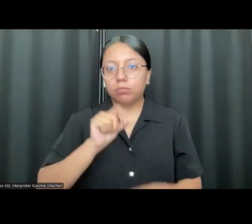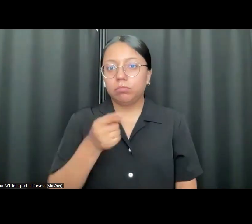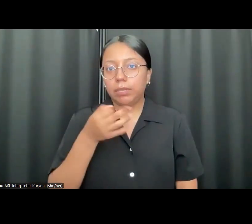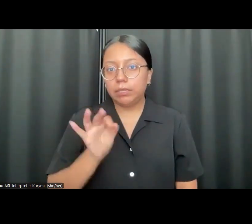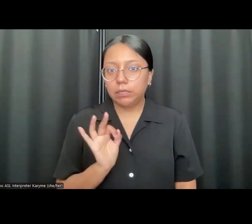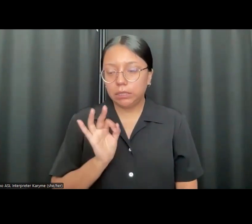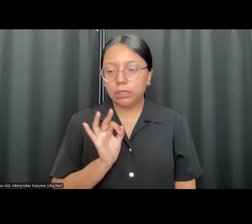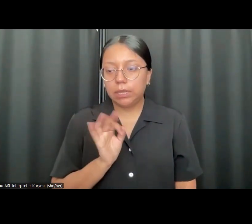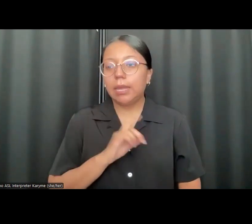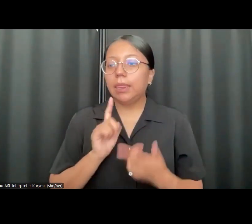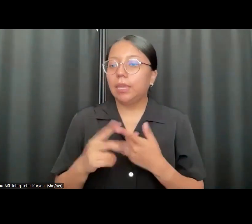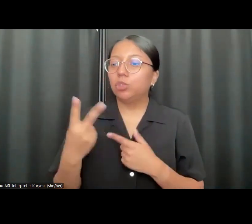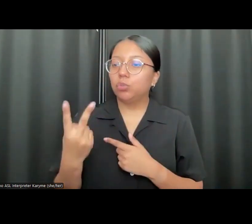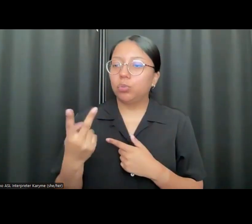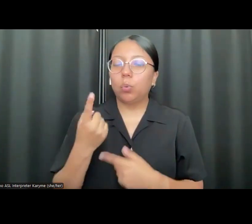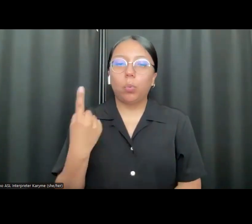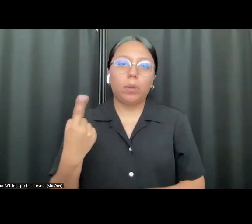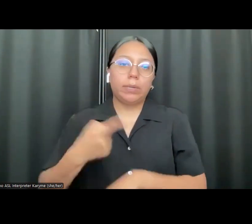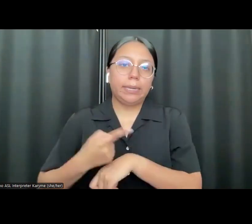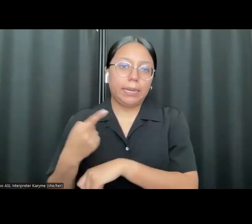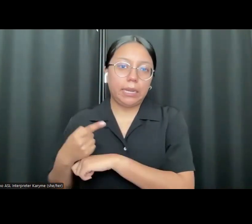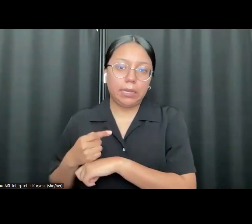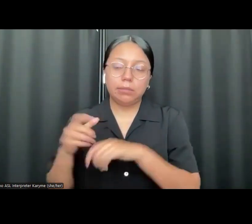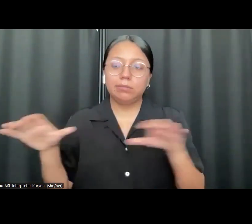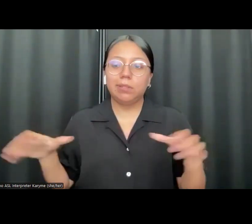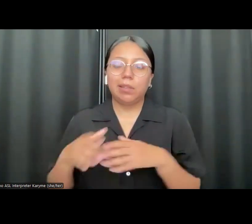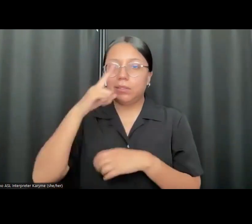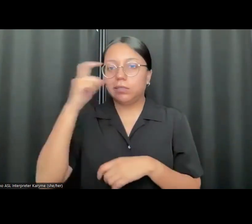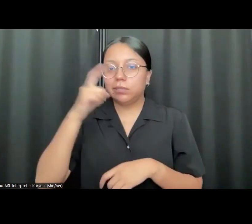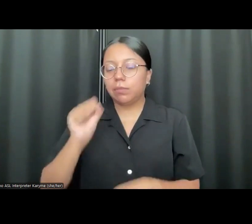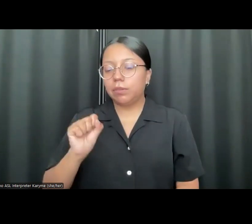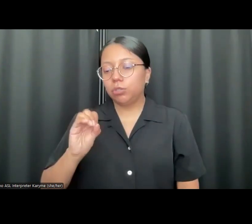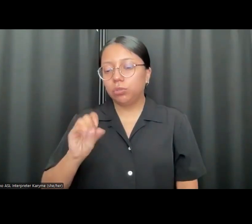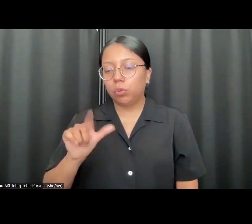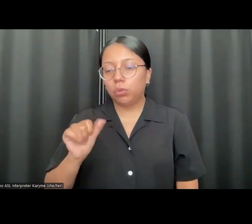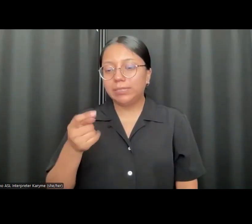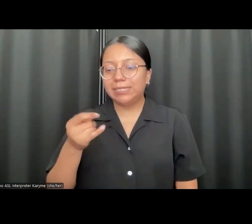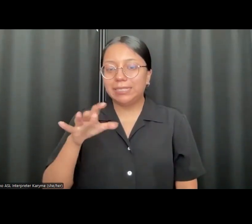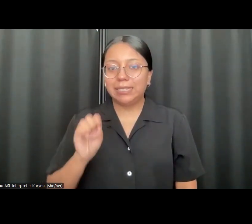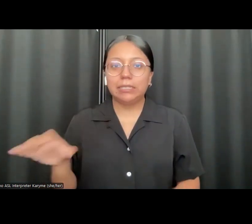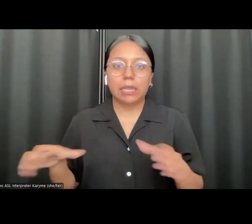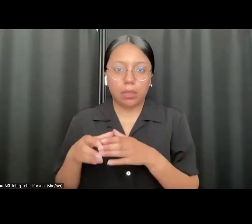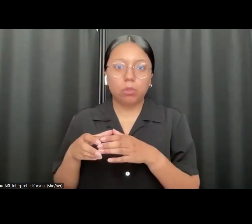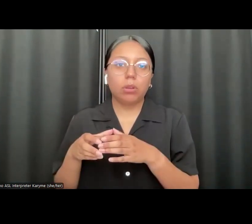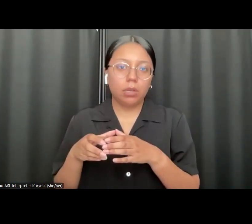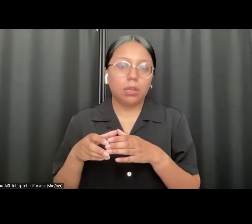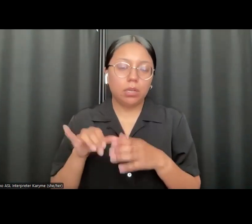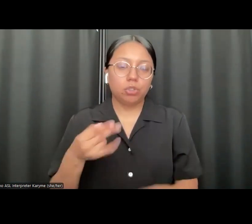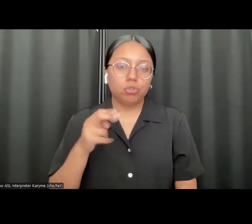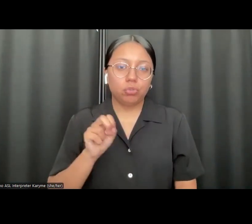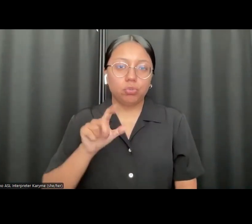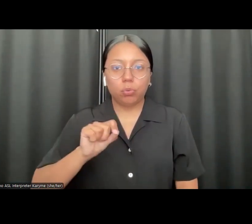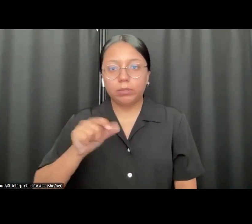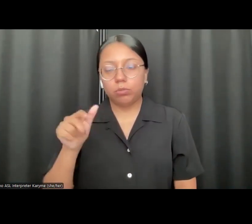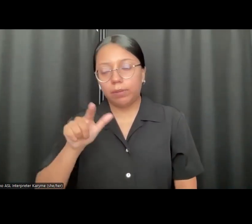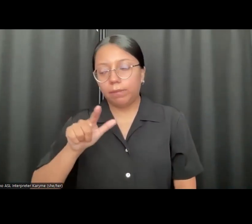solstice gatherings in June 2023 and 2024. And when I got asked to come, I was